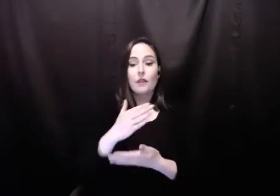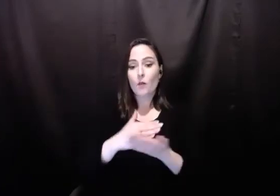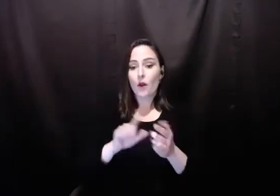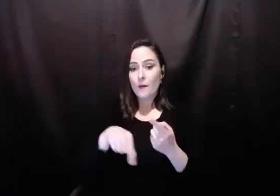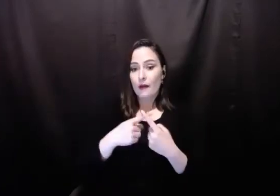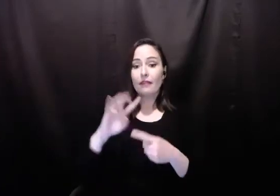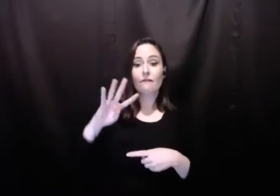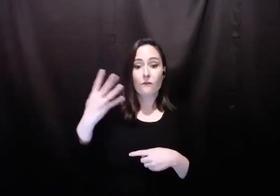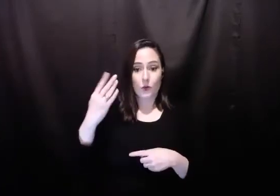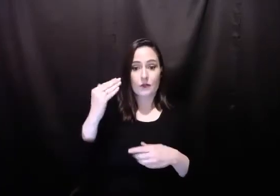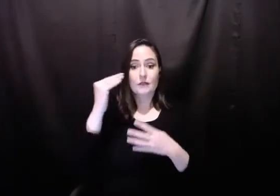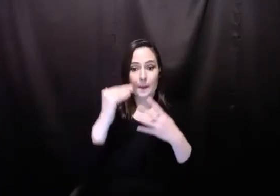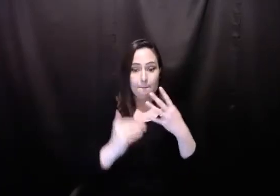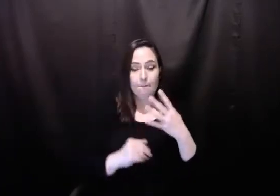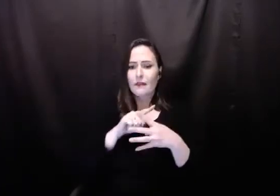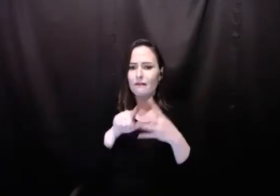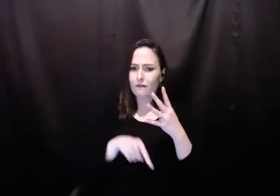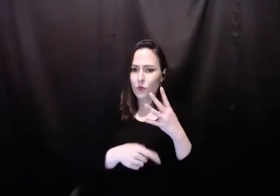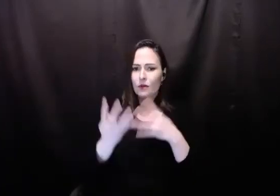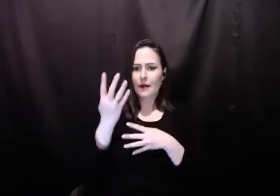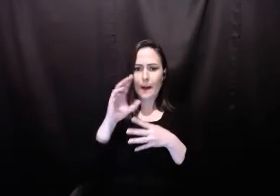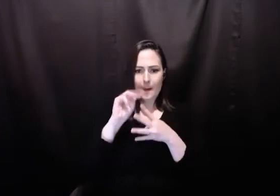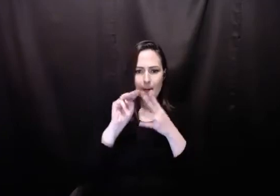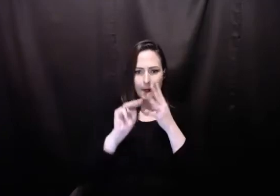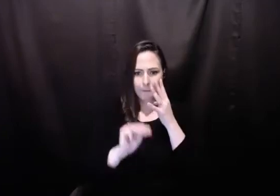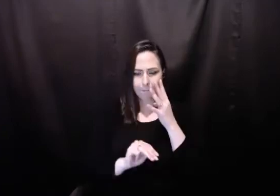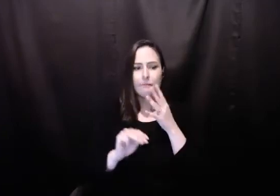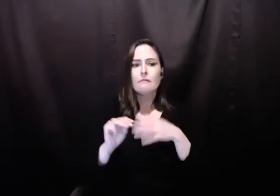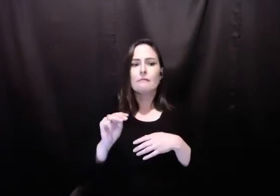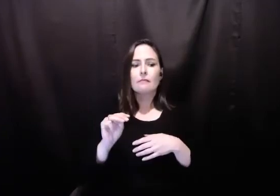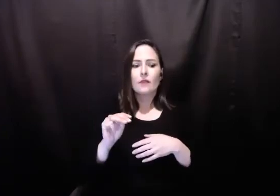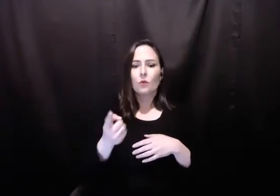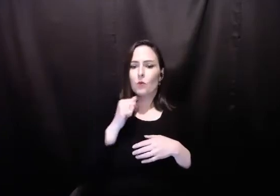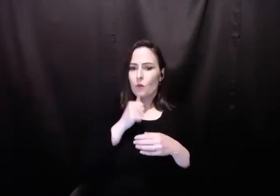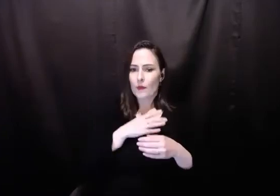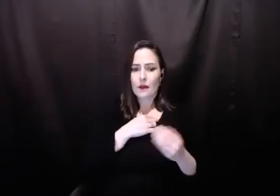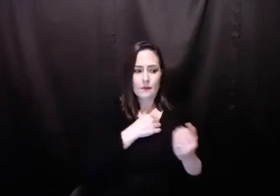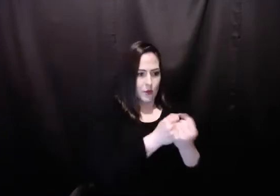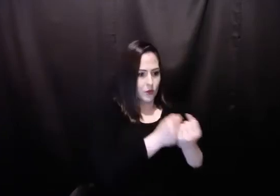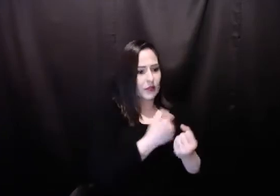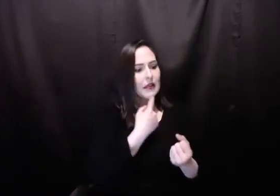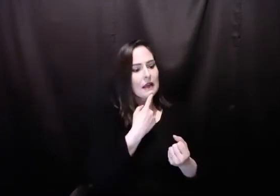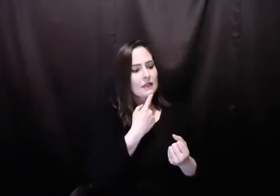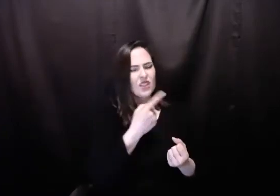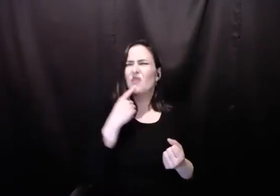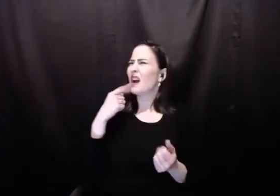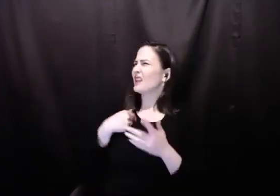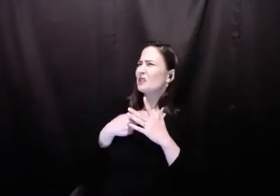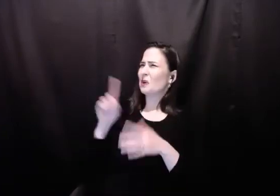start with the 4 M's. Just start there for now. Just start going through that. That takes some doing. When